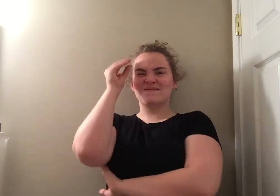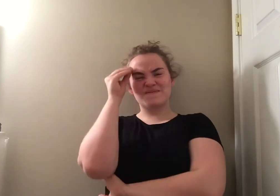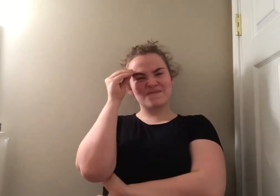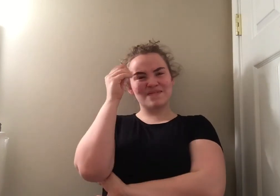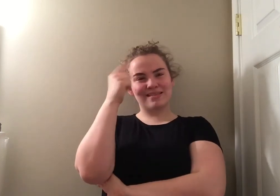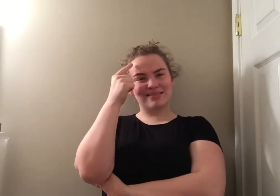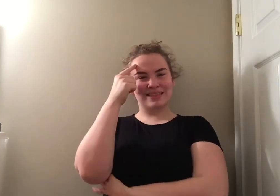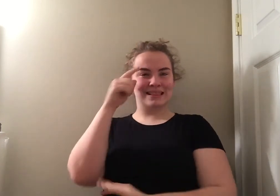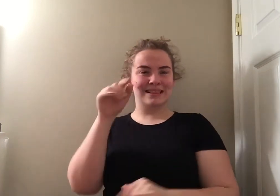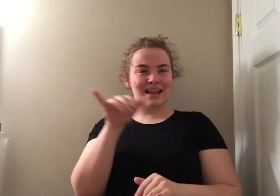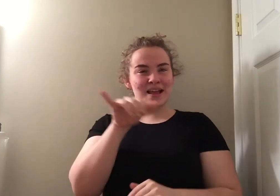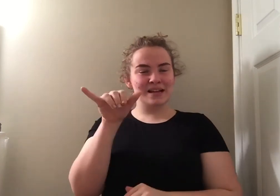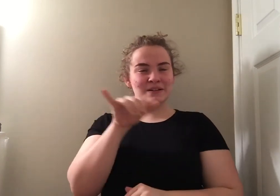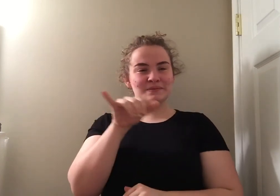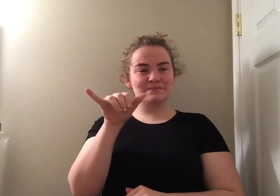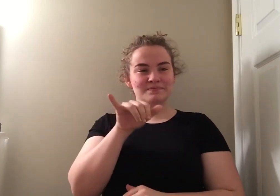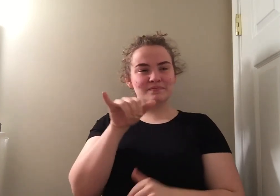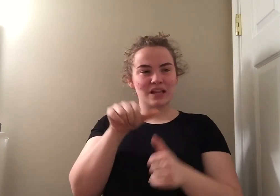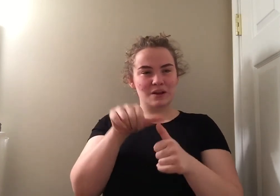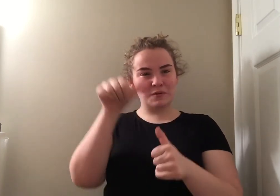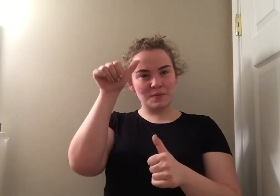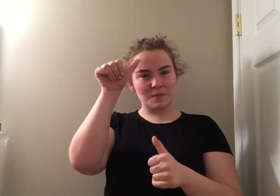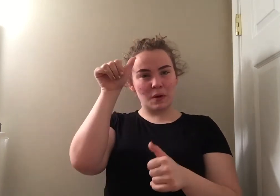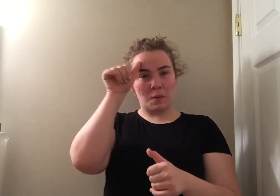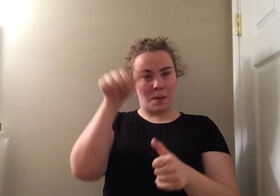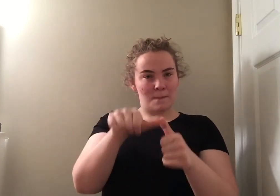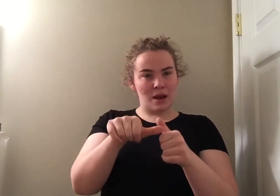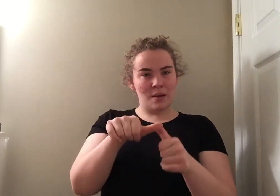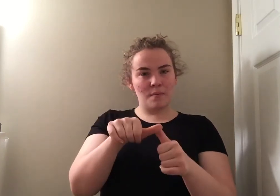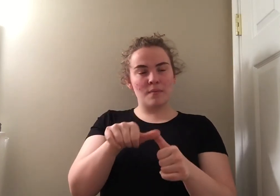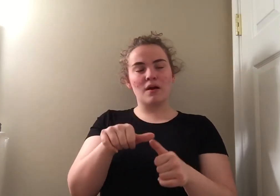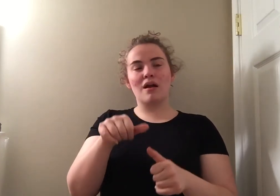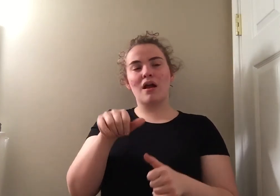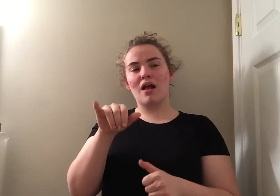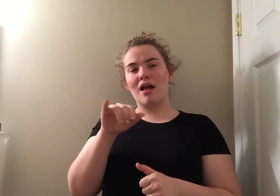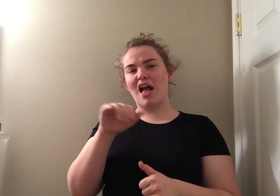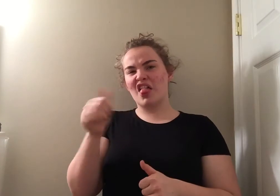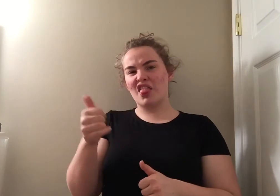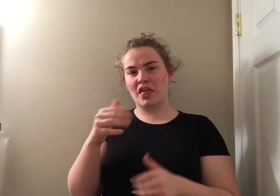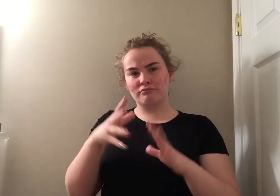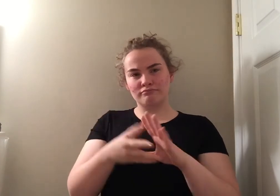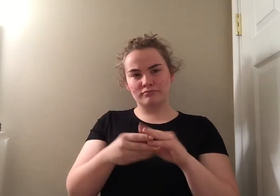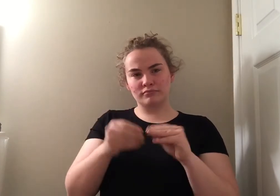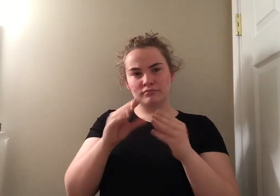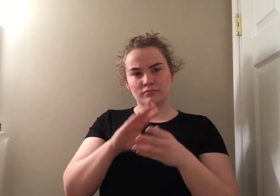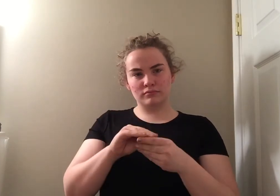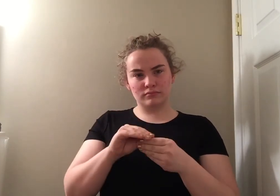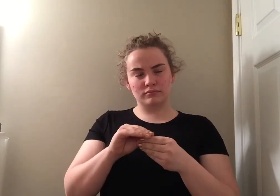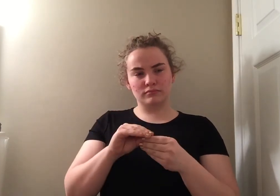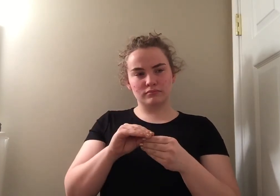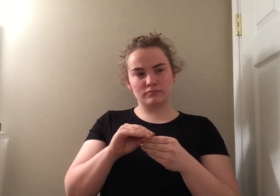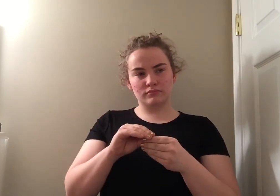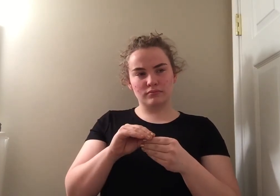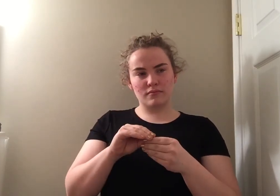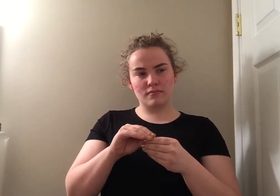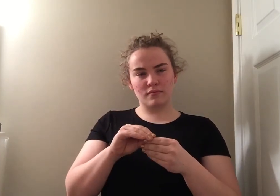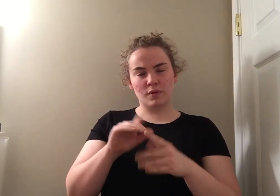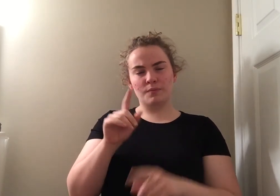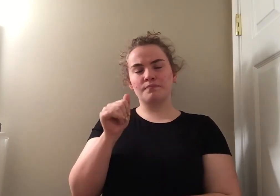recently. It reminded me of another character that we read about recently. Tell me, oh actually, Jelly tell